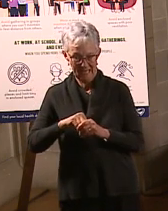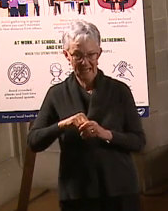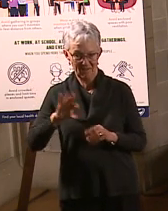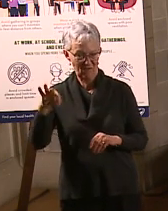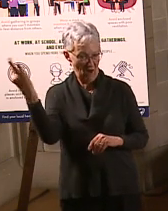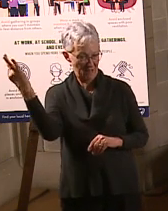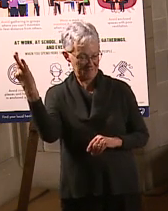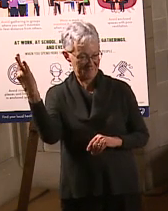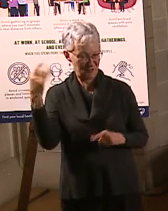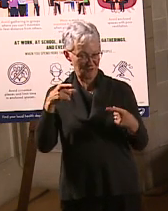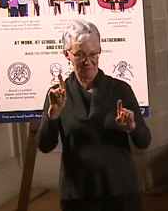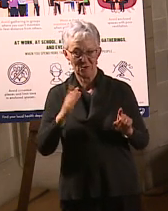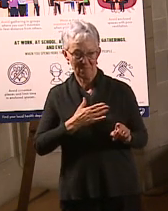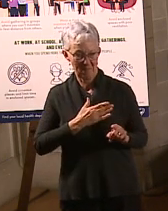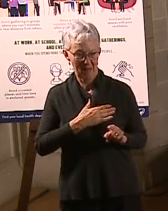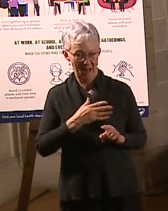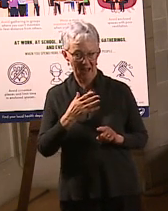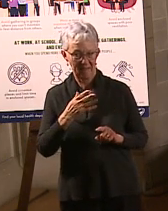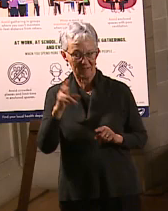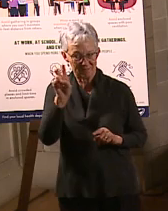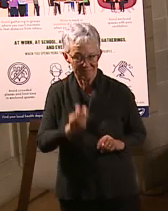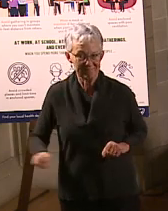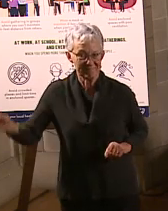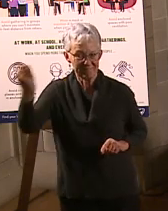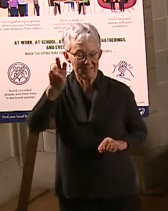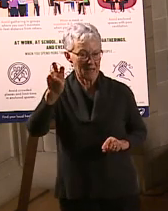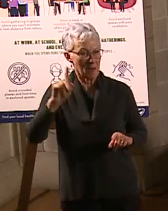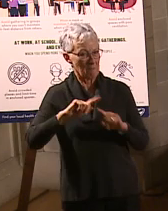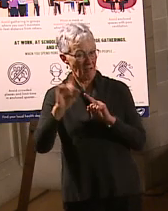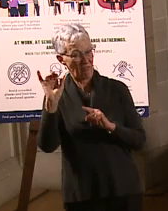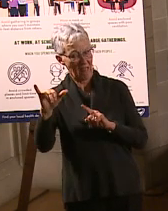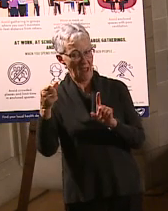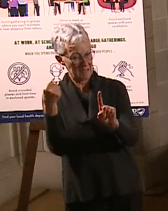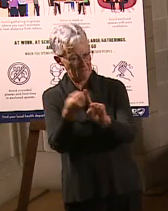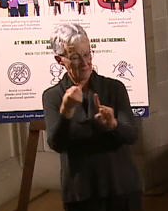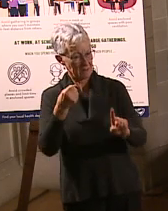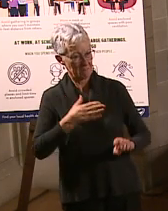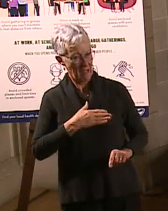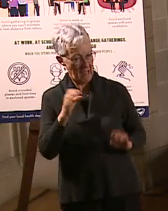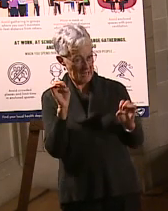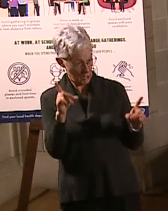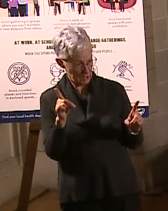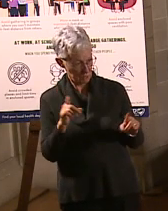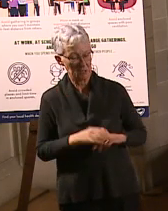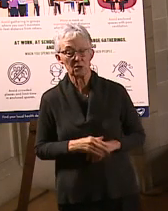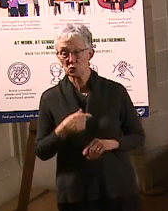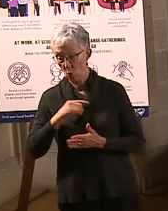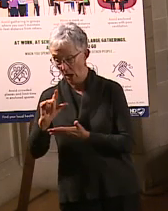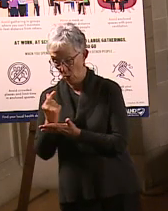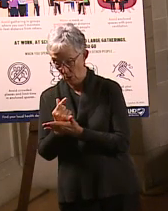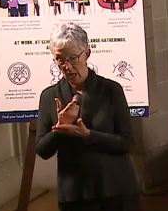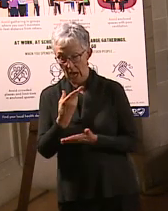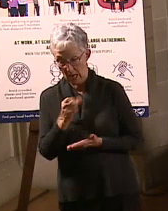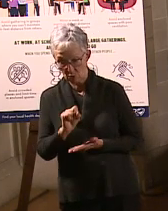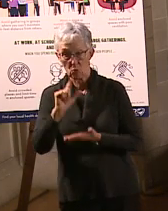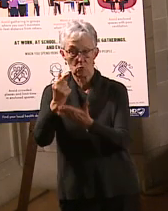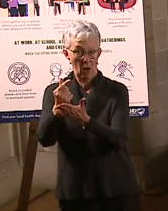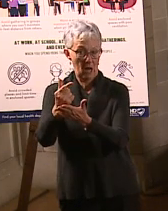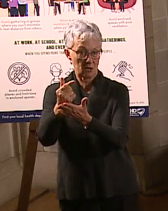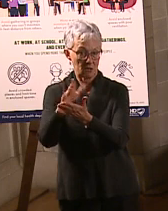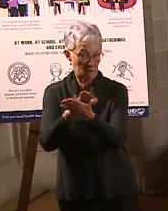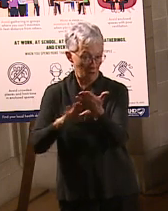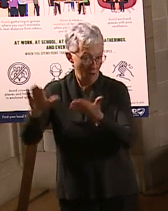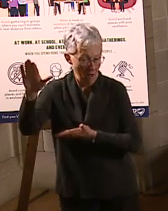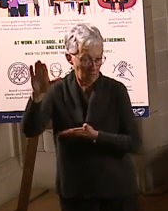pivotal in my education journey and in my life now. And so you fast forward a little bit, I graduated high school, graduated college, which